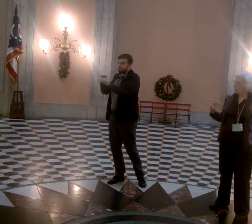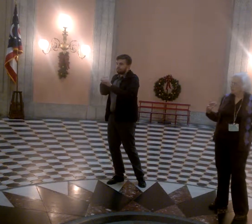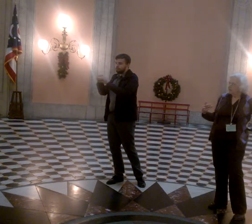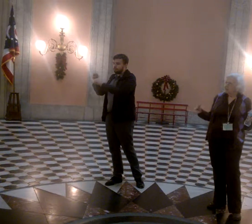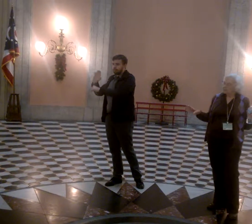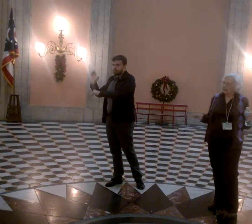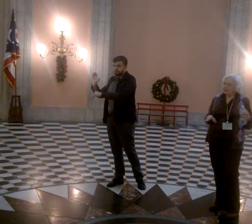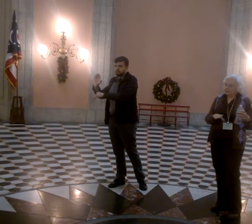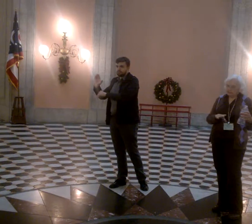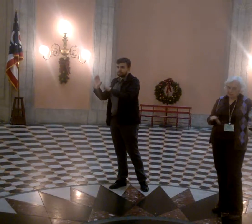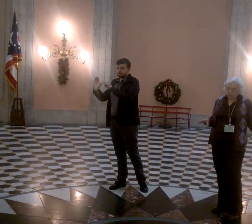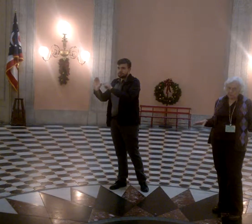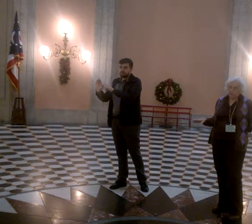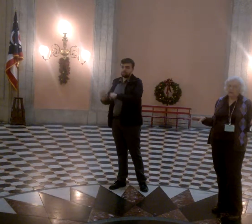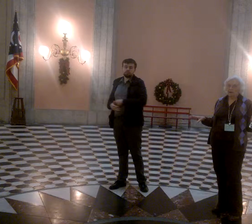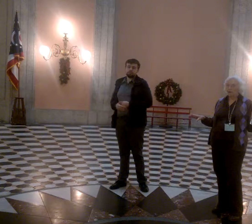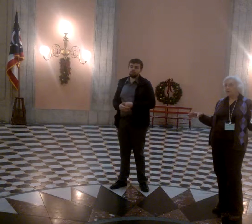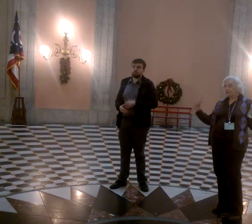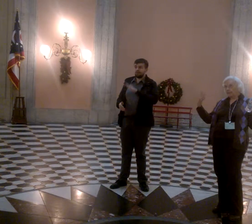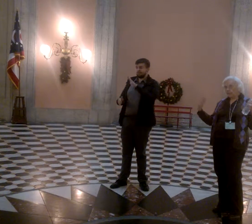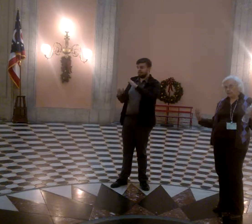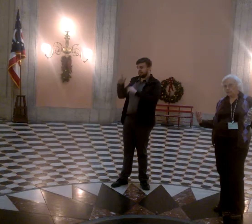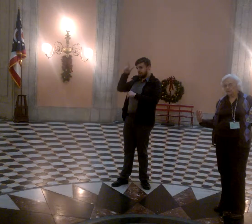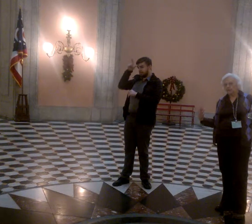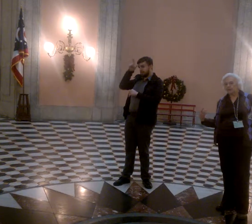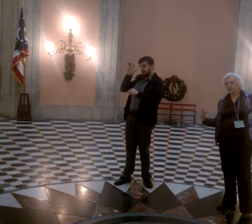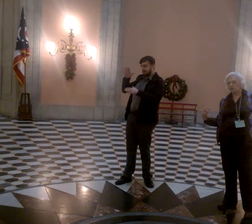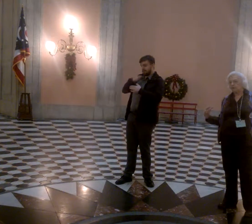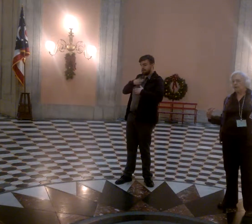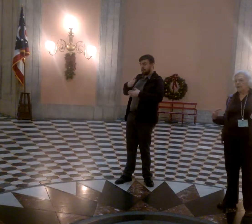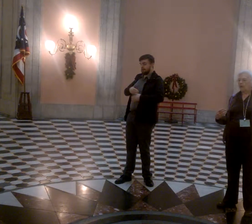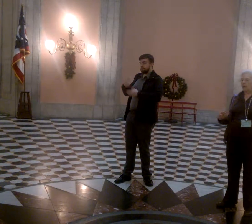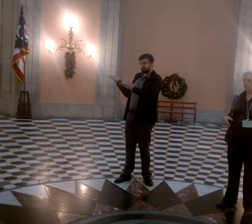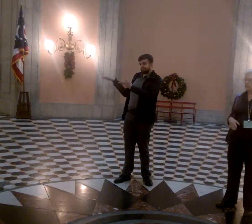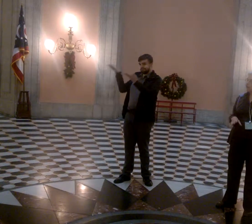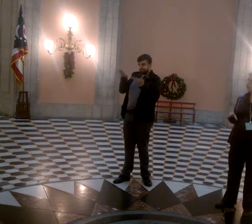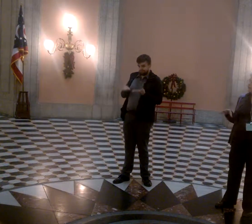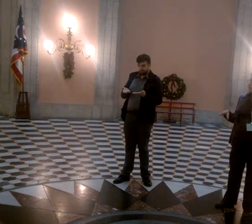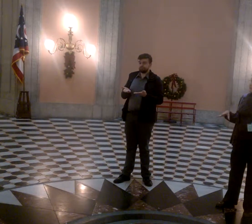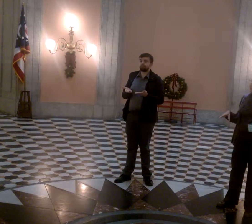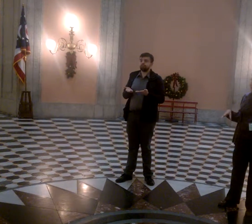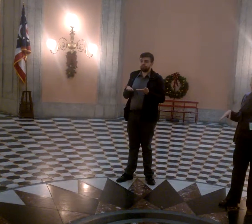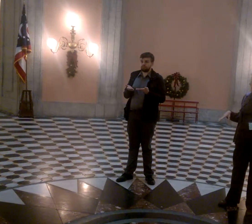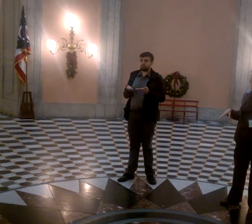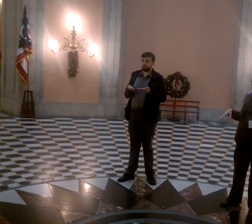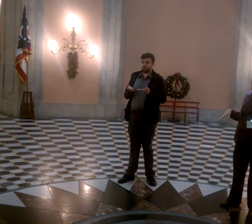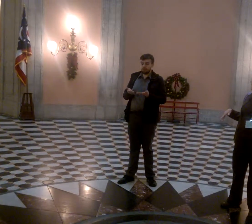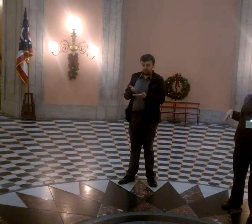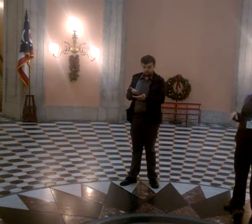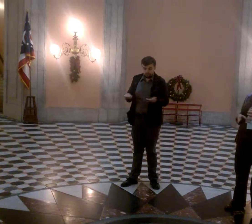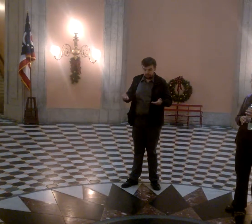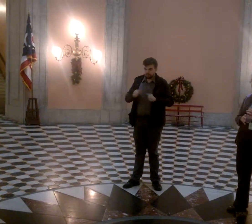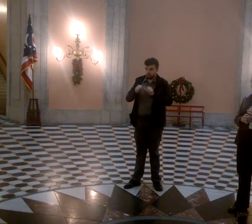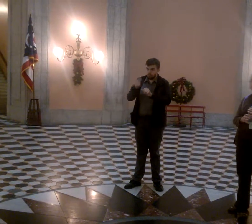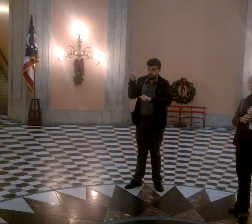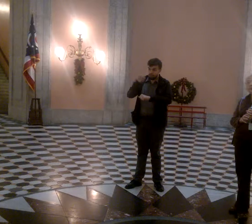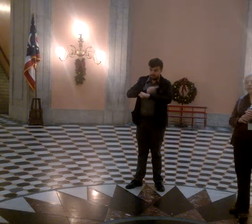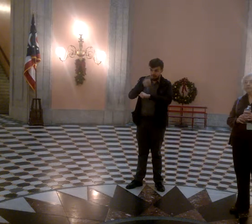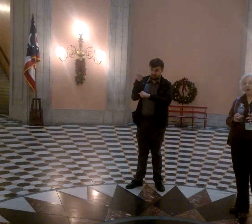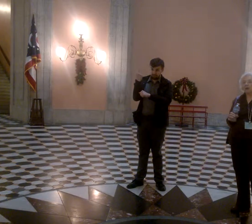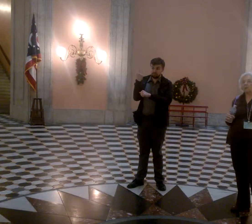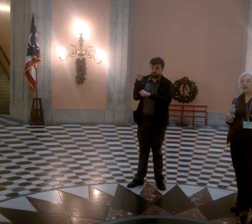brought Mr. Lincoln's body into our rotunda here, and it laid here for a day for people